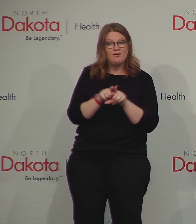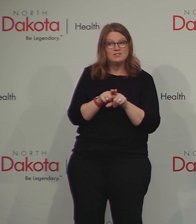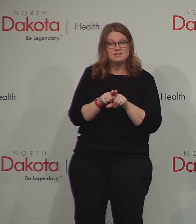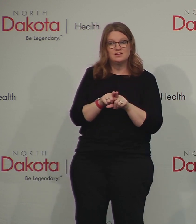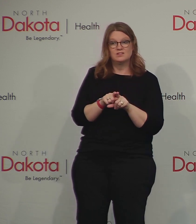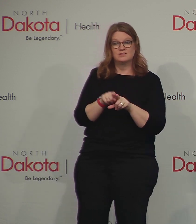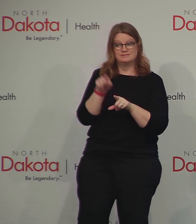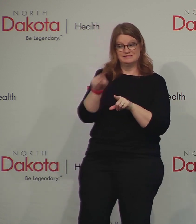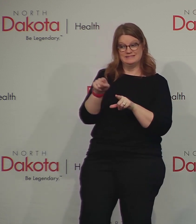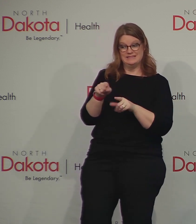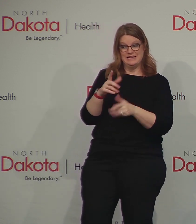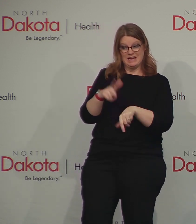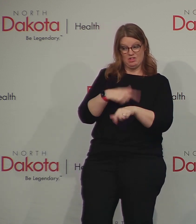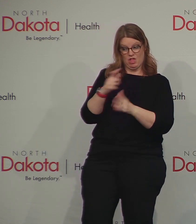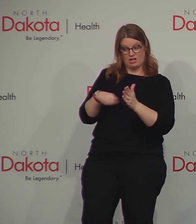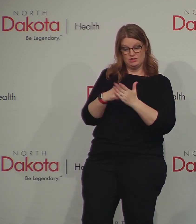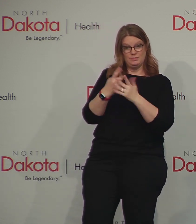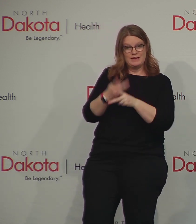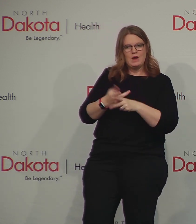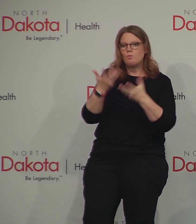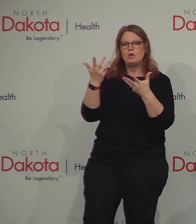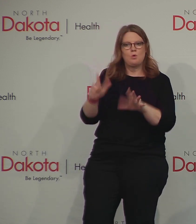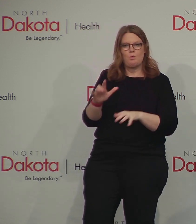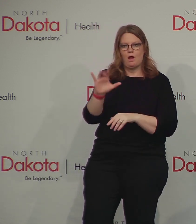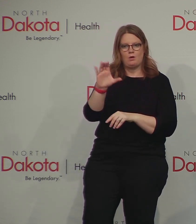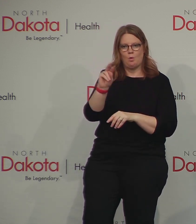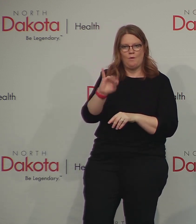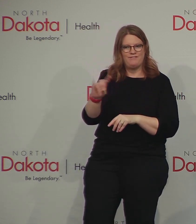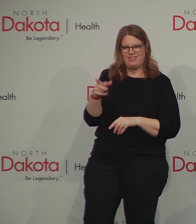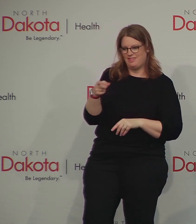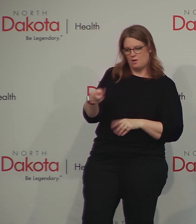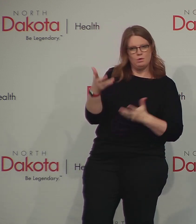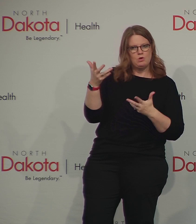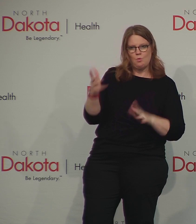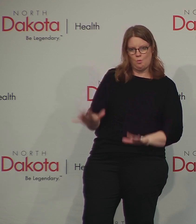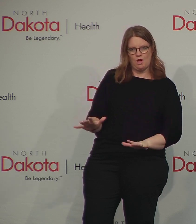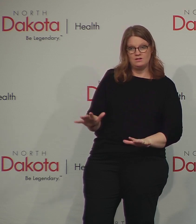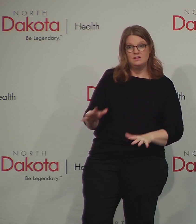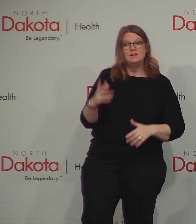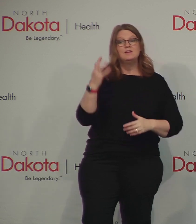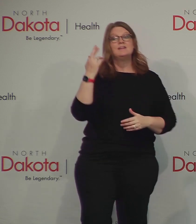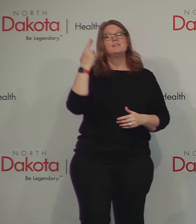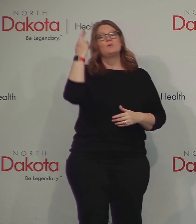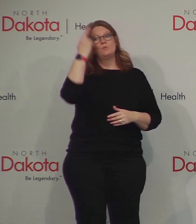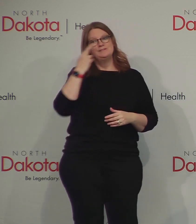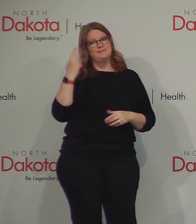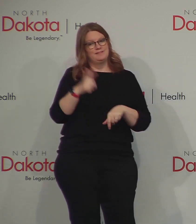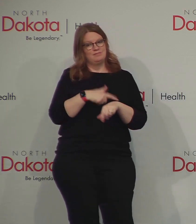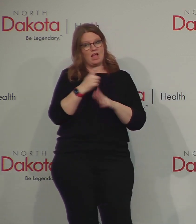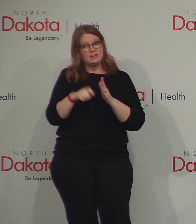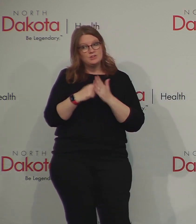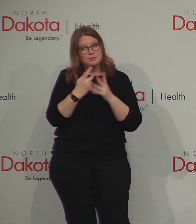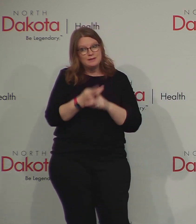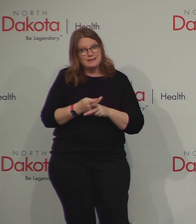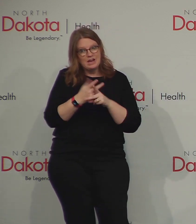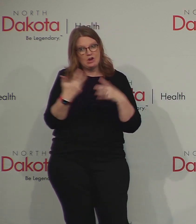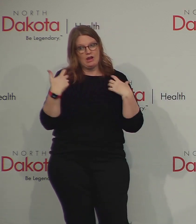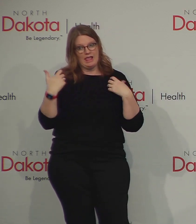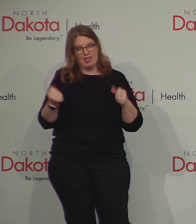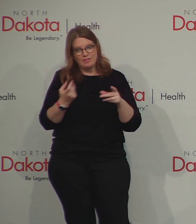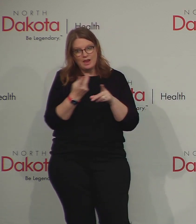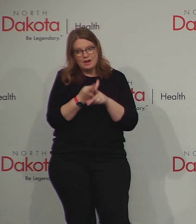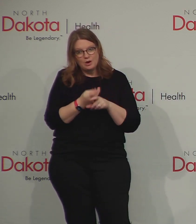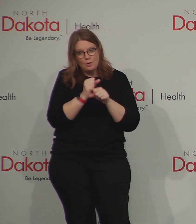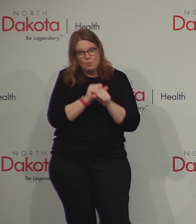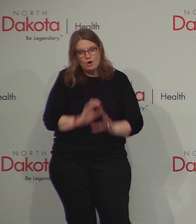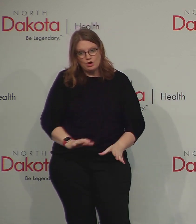of COVID within our long-term care facilities. And that's why it's important that long-term care health workers were listed among those that